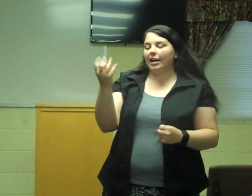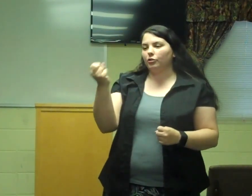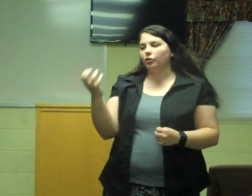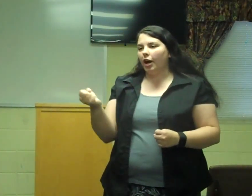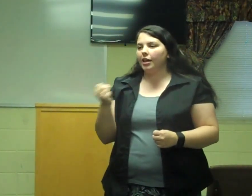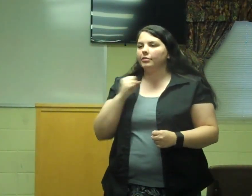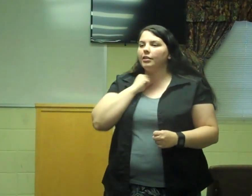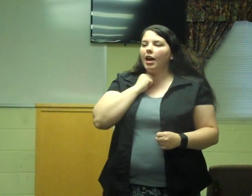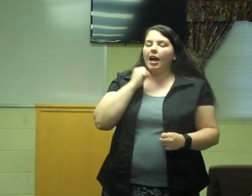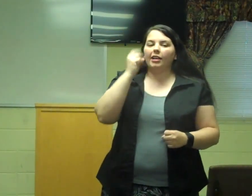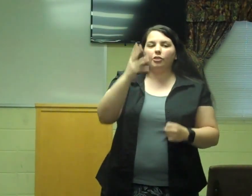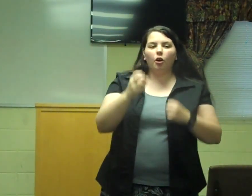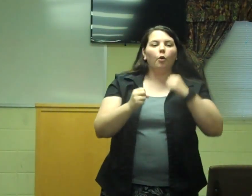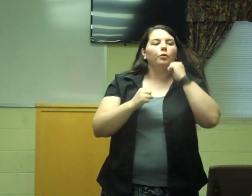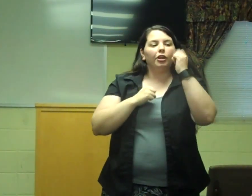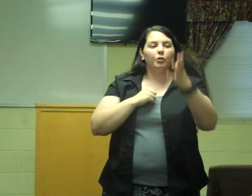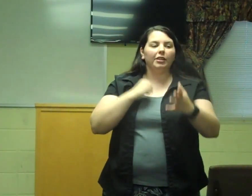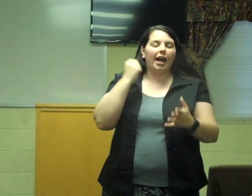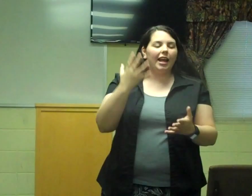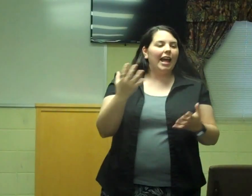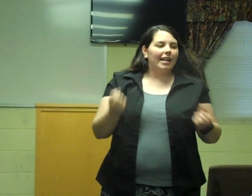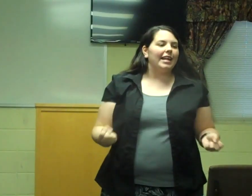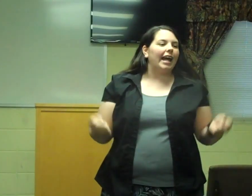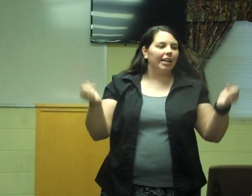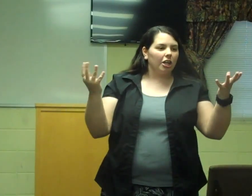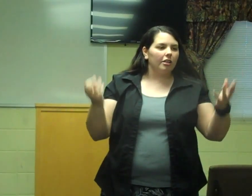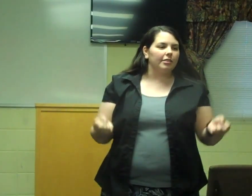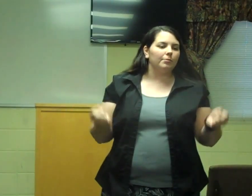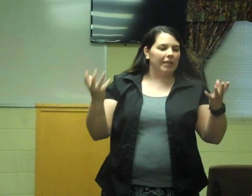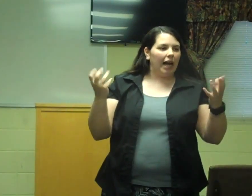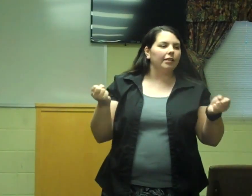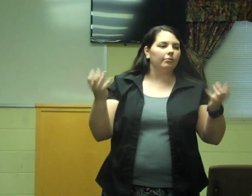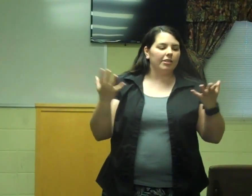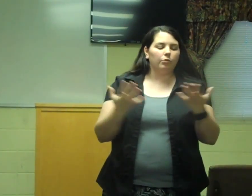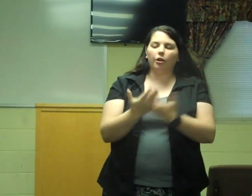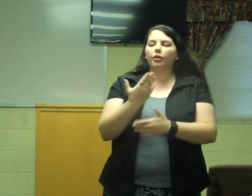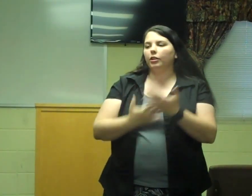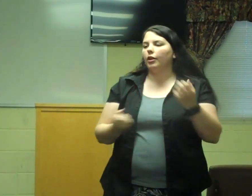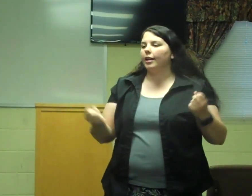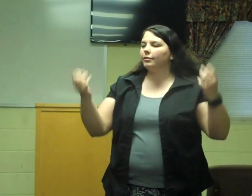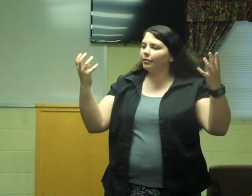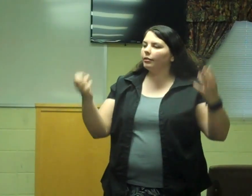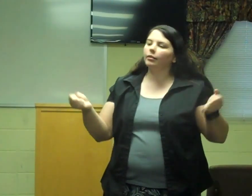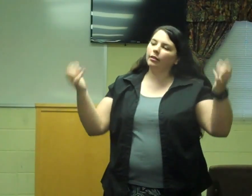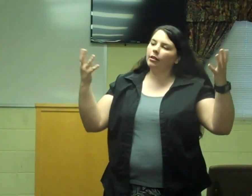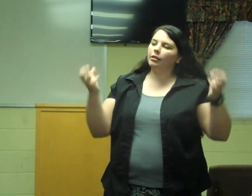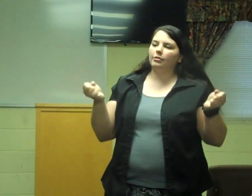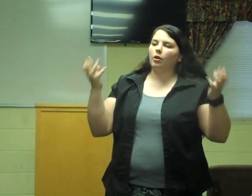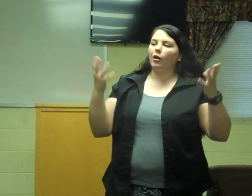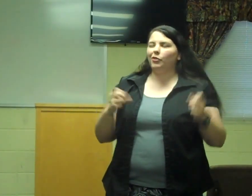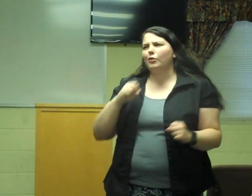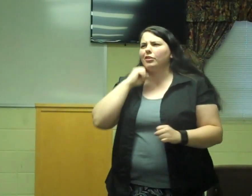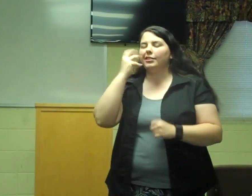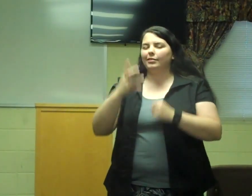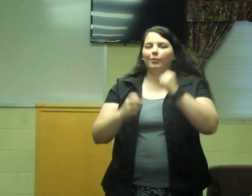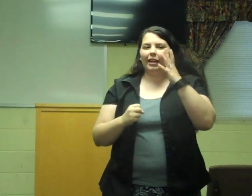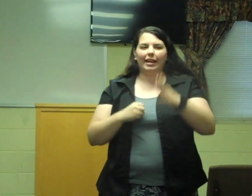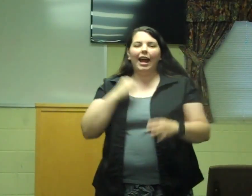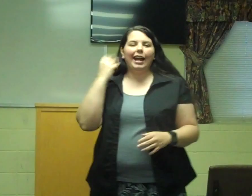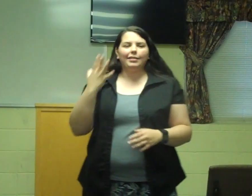actually their hands. And so they're doing that. It's that kind of concept. Sign is literally your hands. So if you actually see something like that,